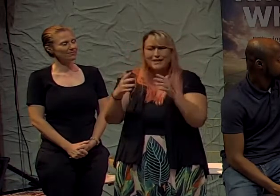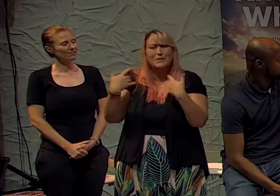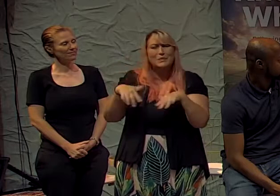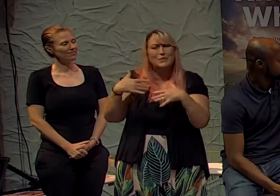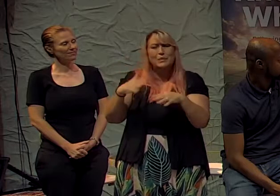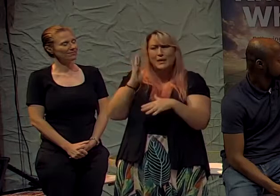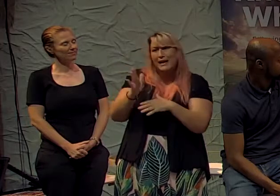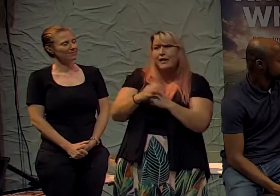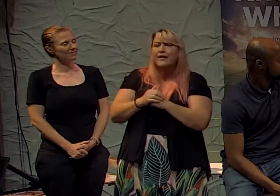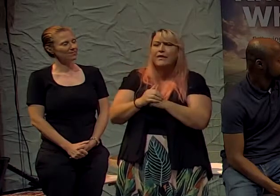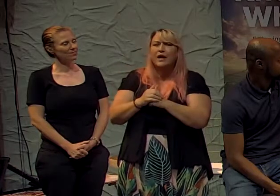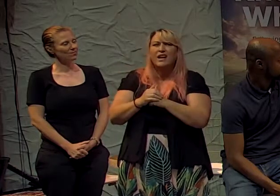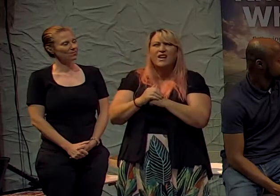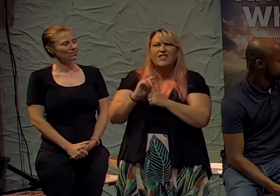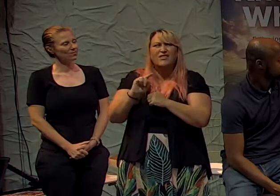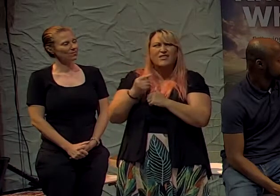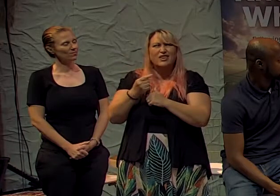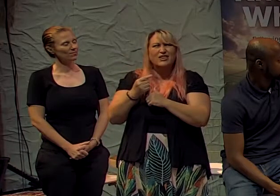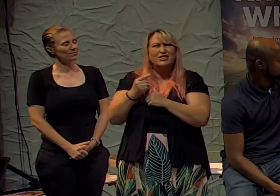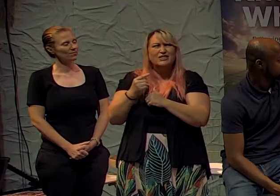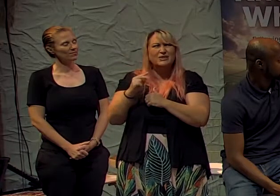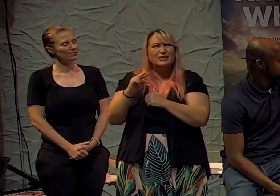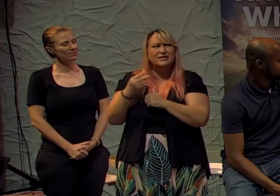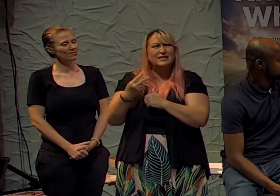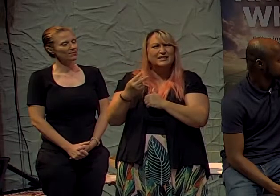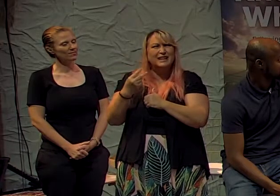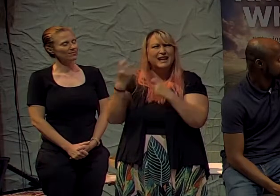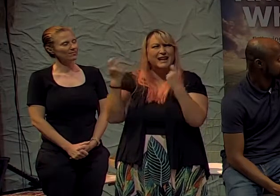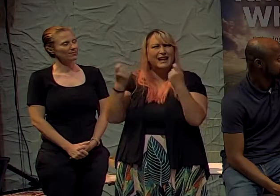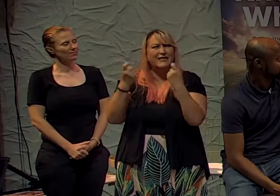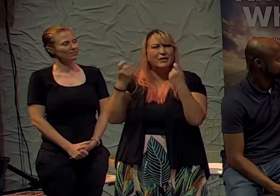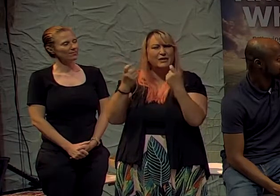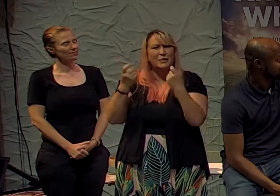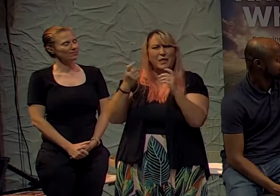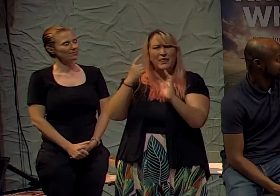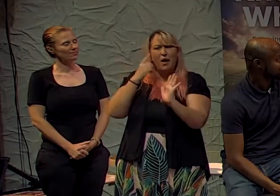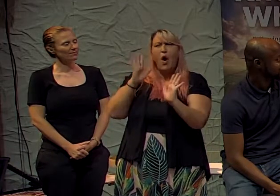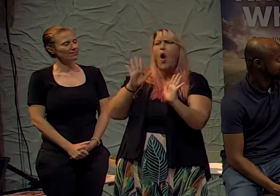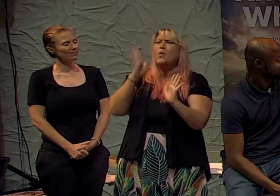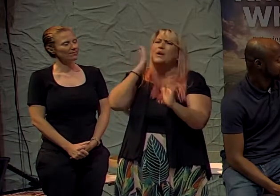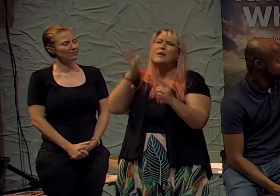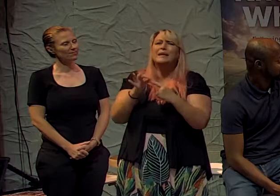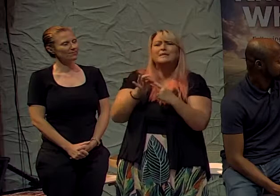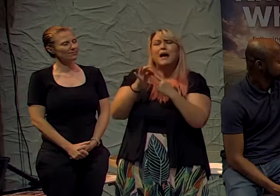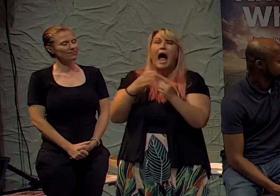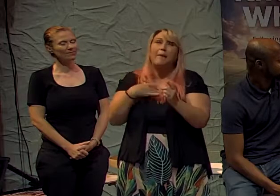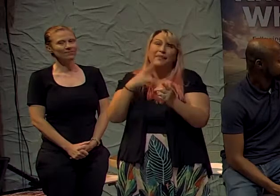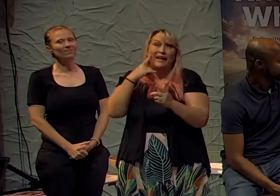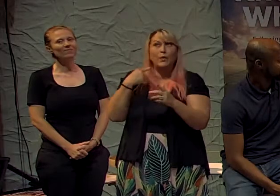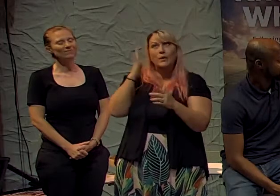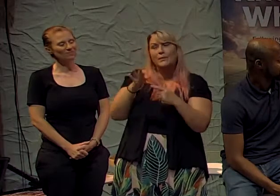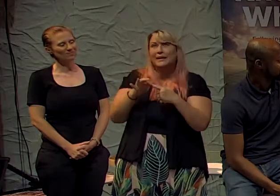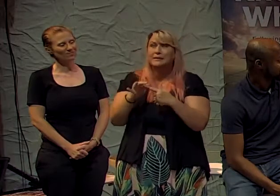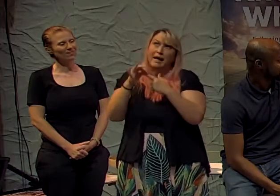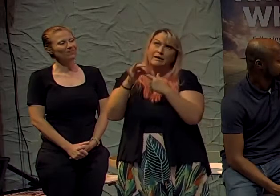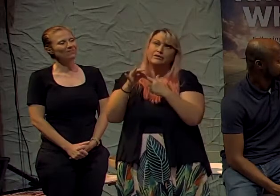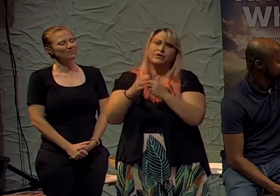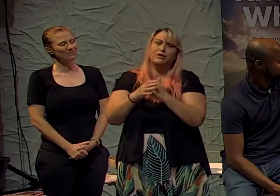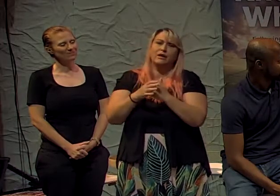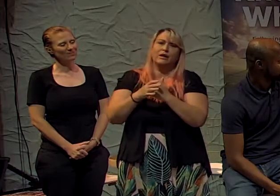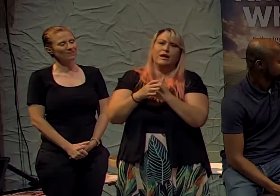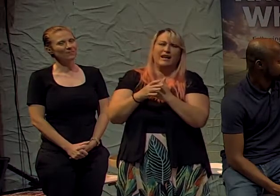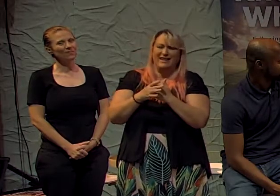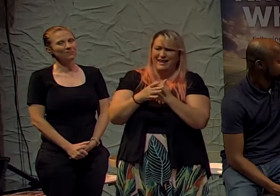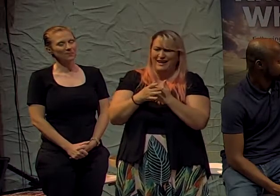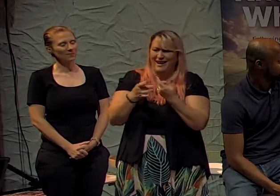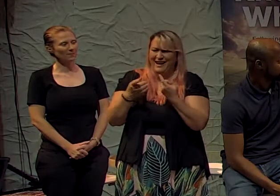But then, was it our first or second anniversary, we're thinking this is gonna be special, or I'm thinking this is gonna be special, and then we